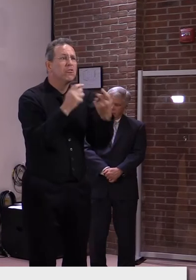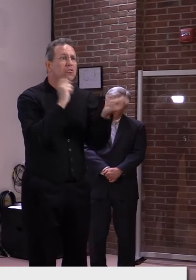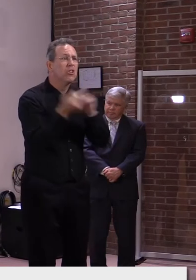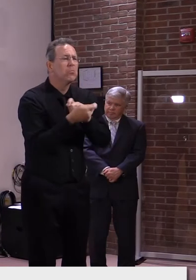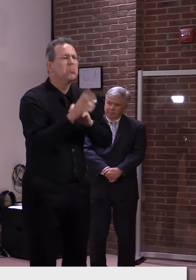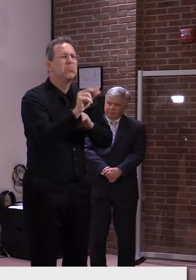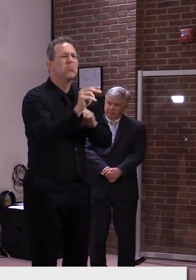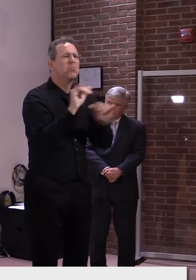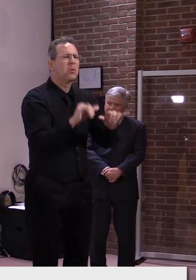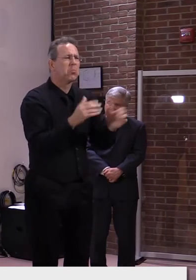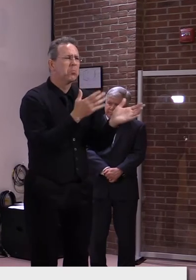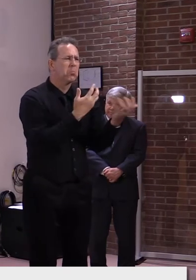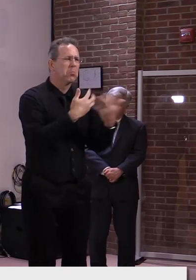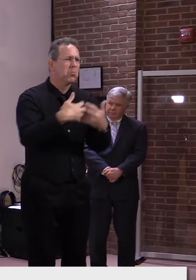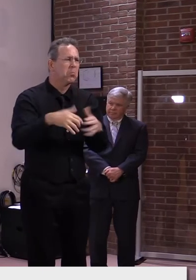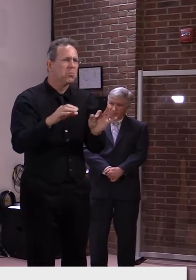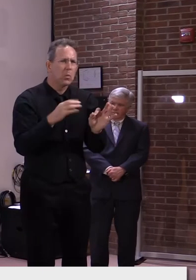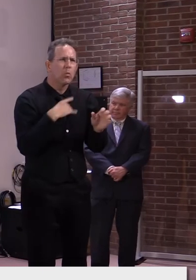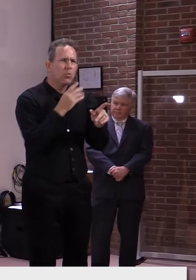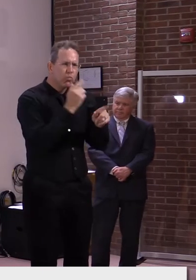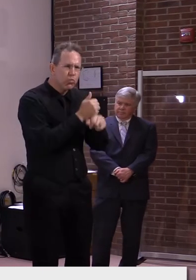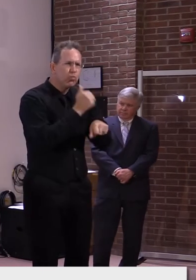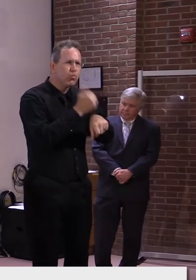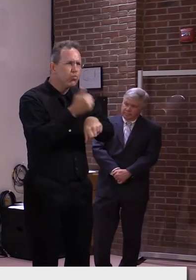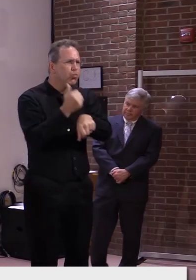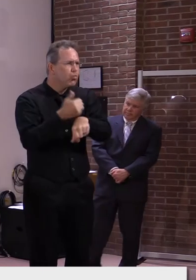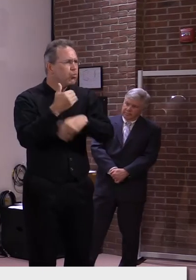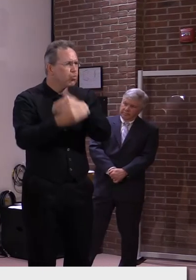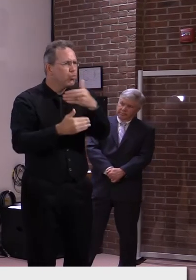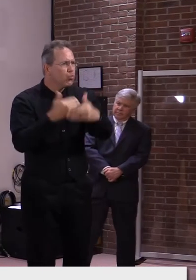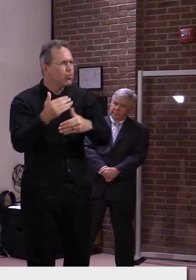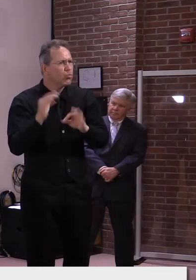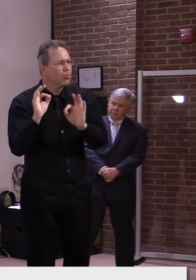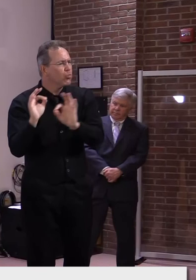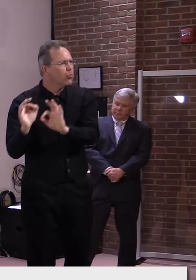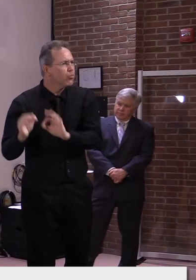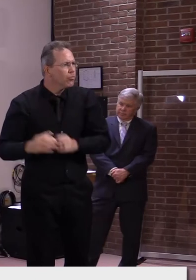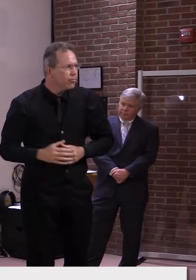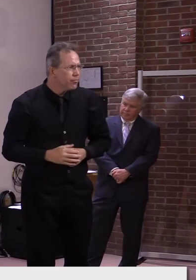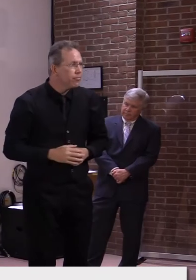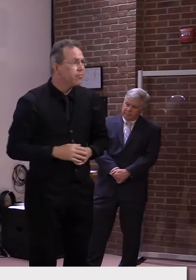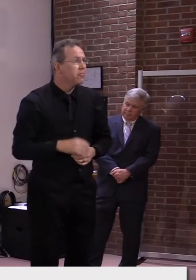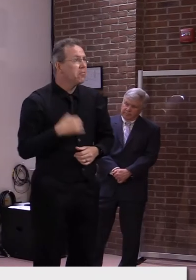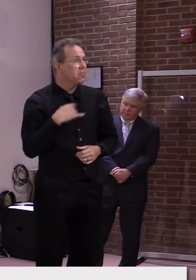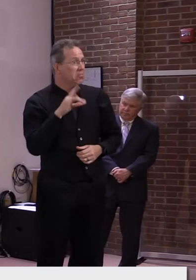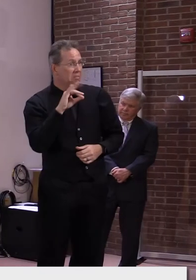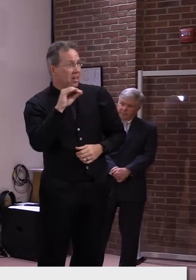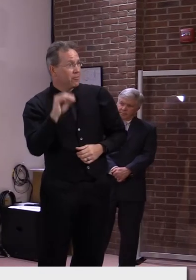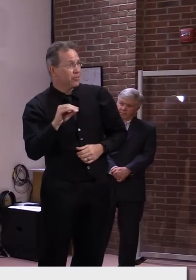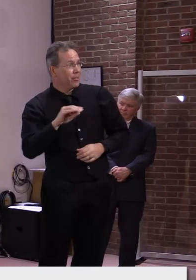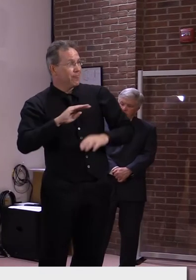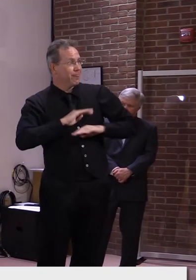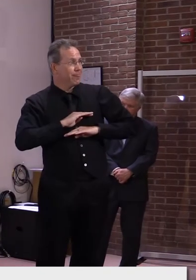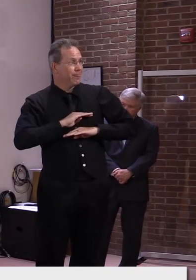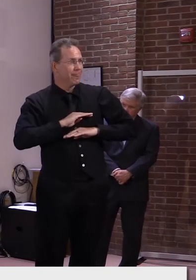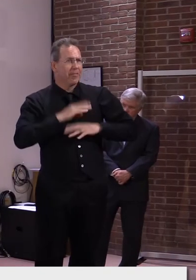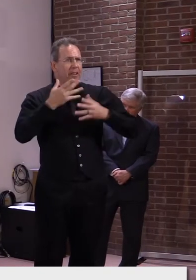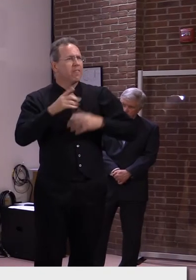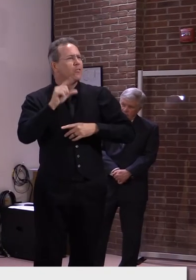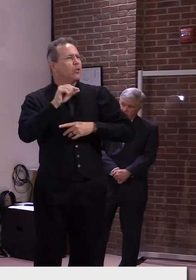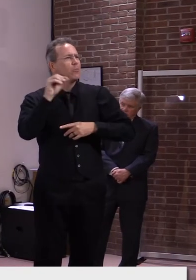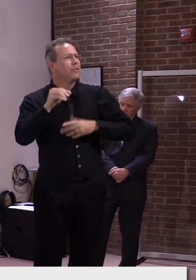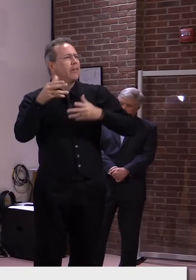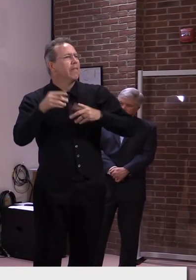as possible, because we know that there still are 20% left, and that could be expanded if the age banding